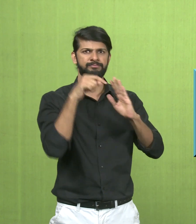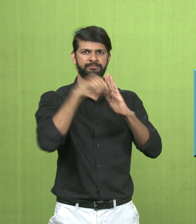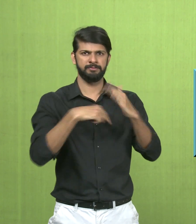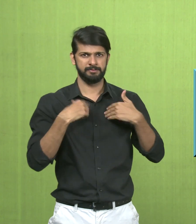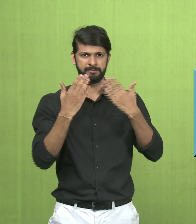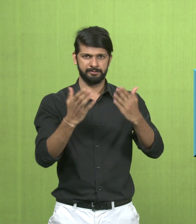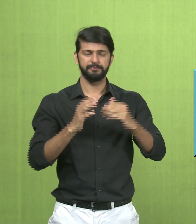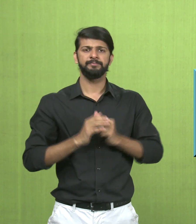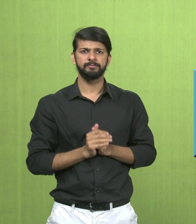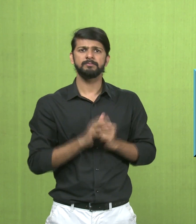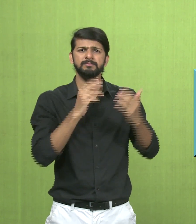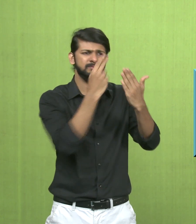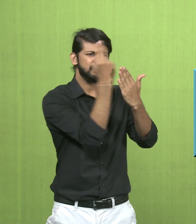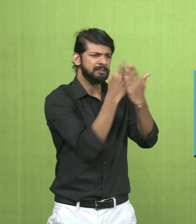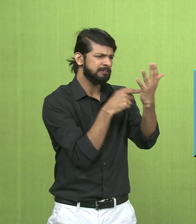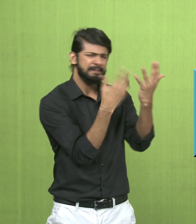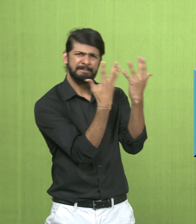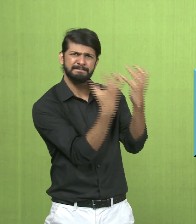with dry medium.